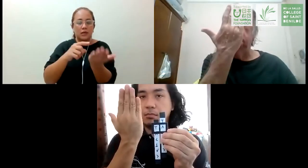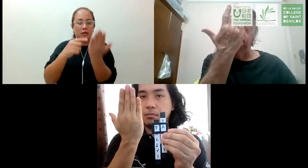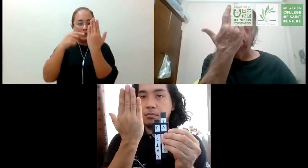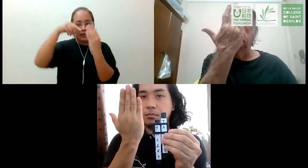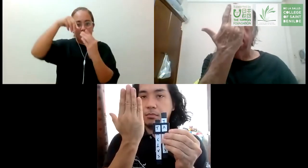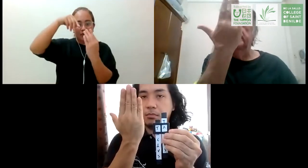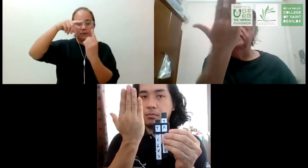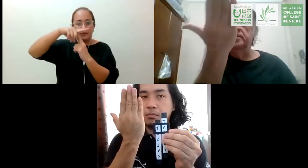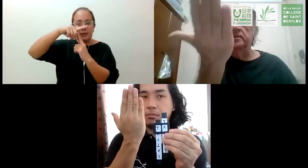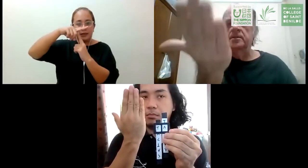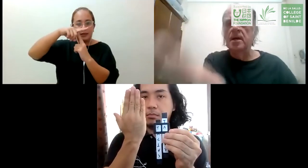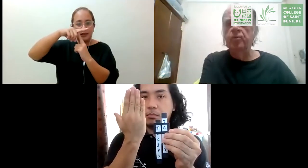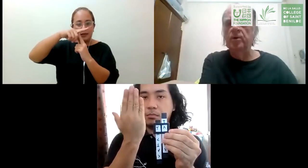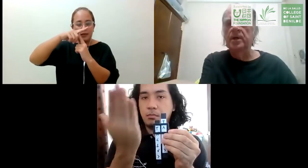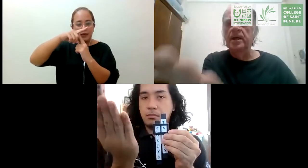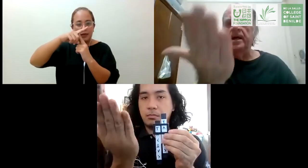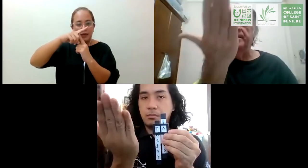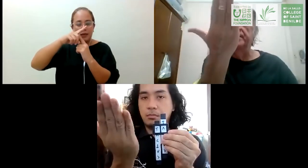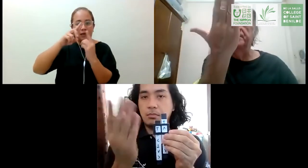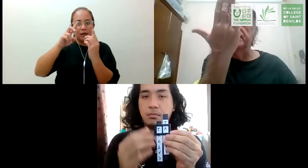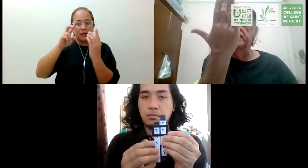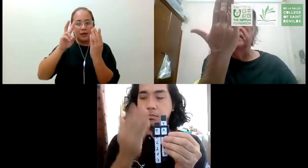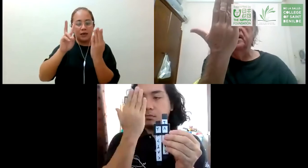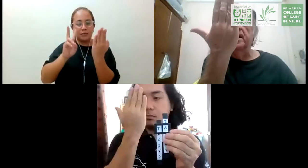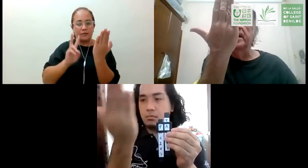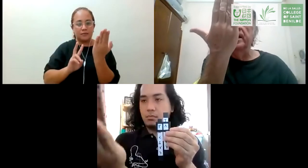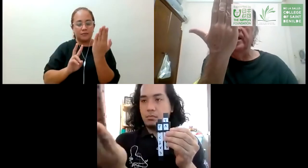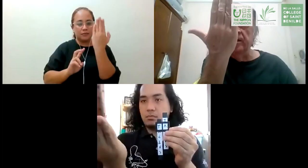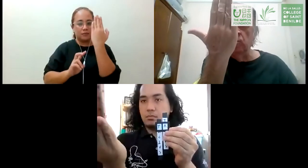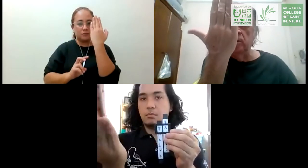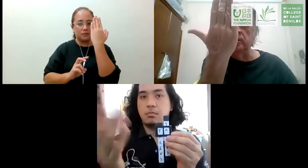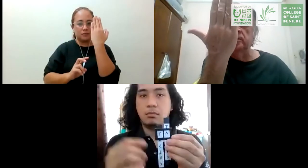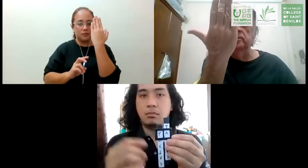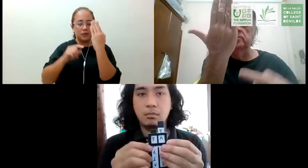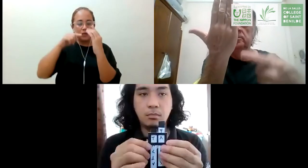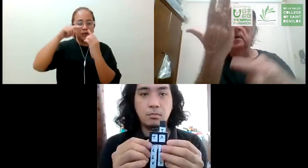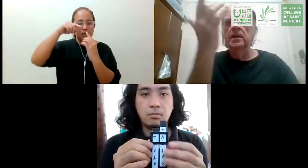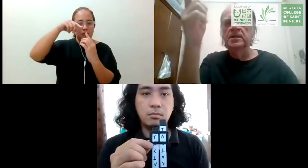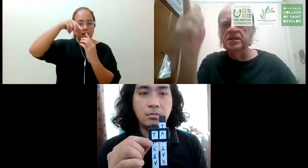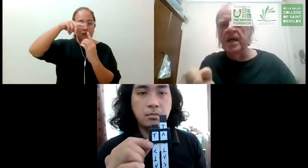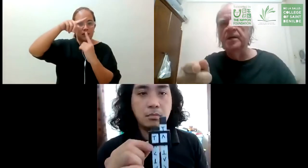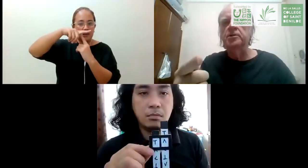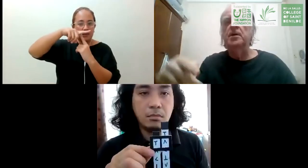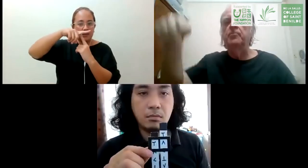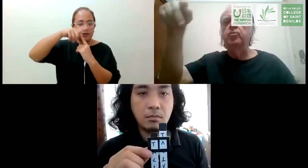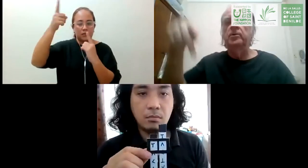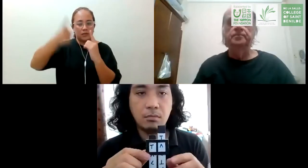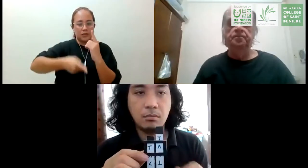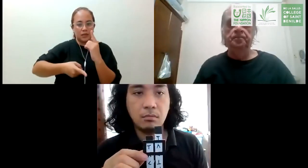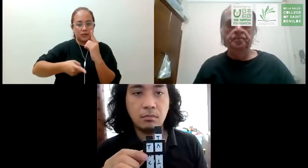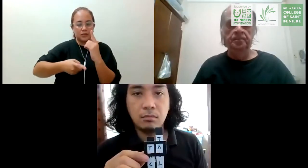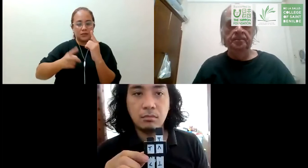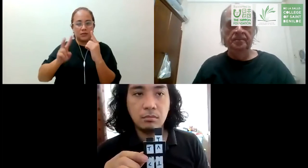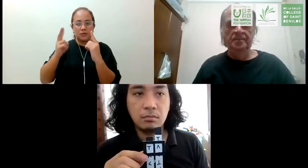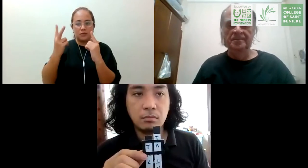inward, this is upward, and this is inward slash upward.